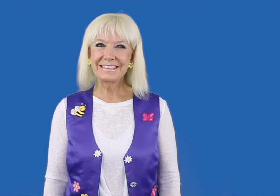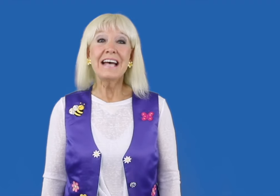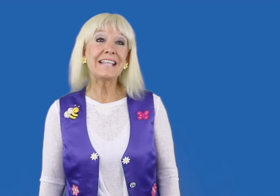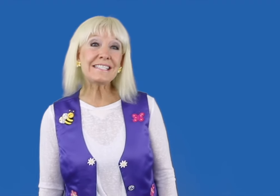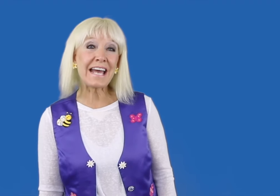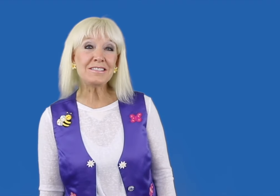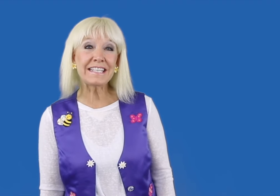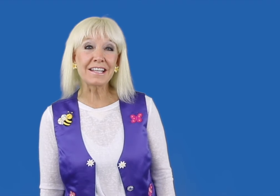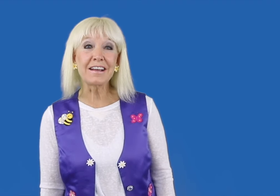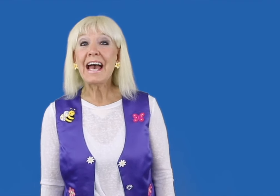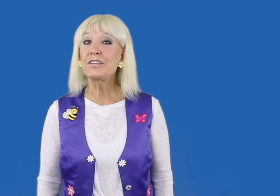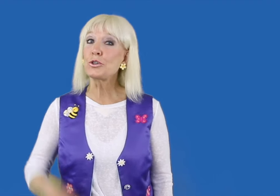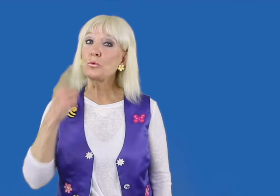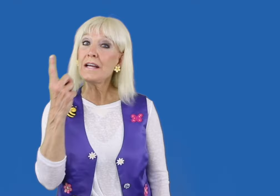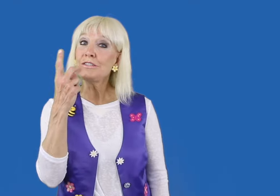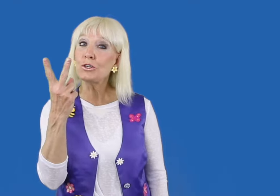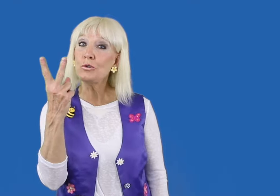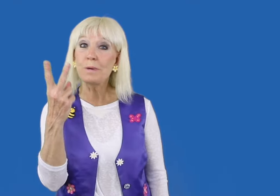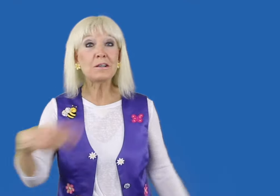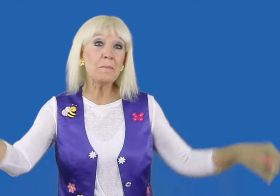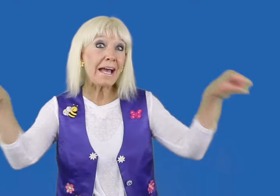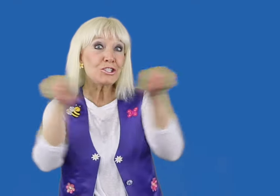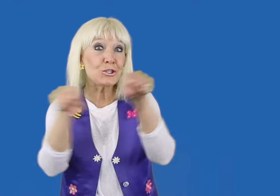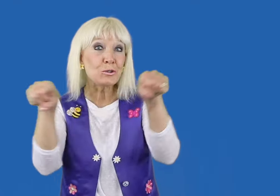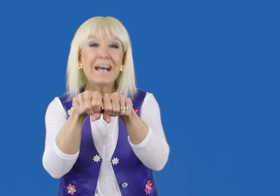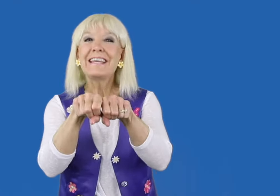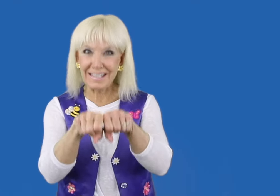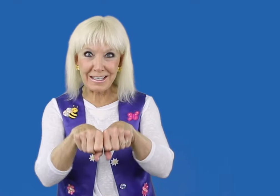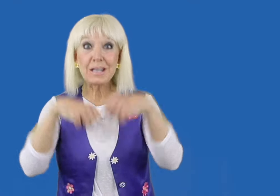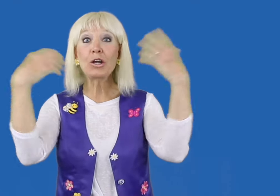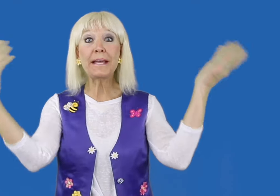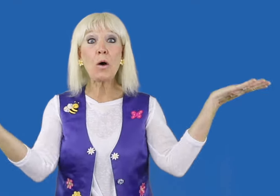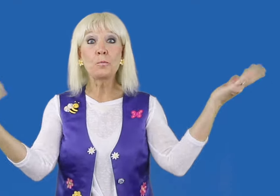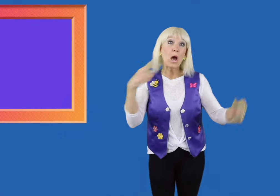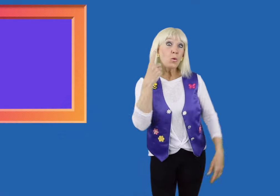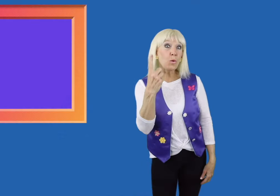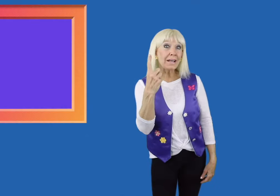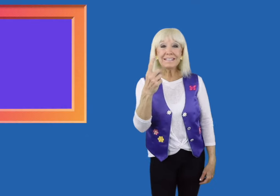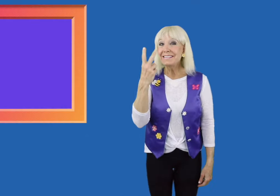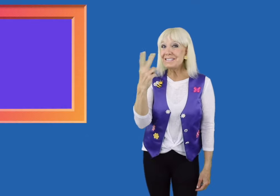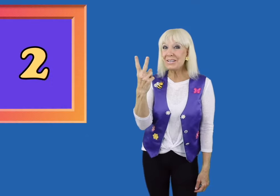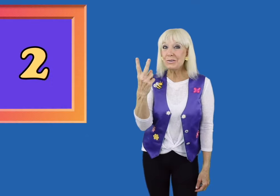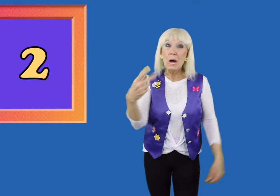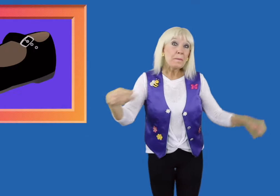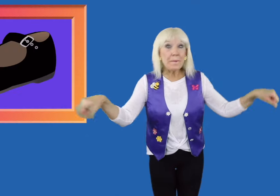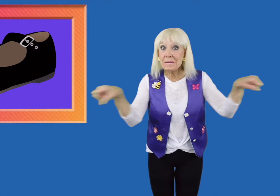Let's count together and do 1, 2, buckle my shoe. Here we go. 1, 2, buckle